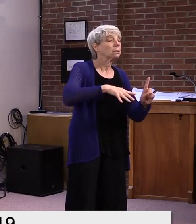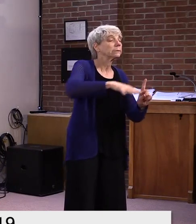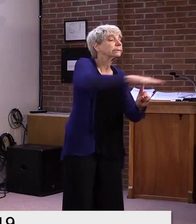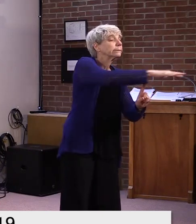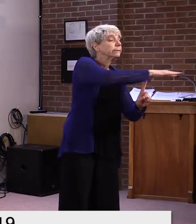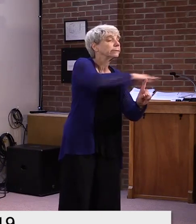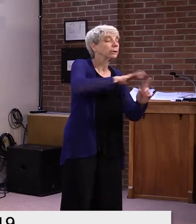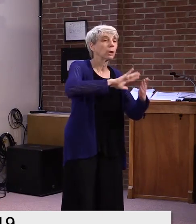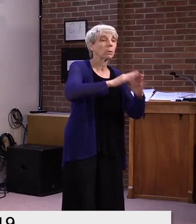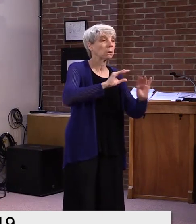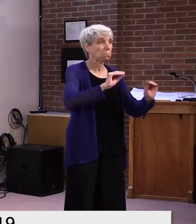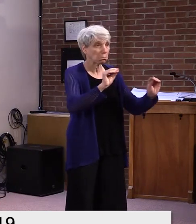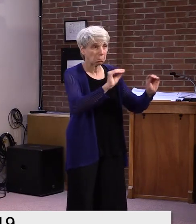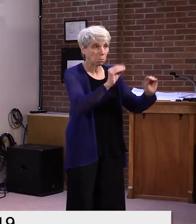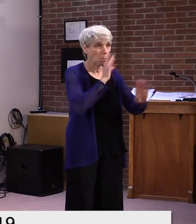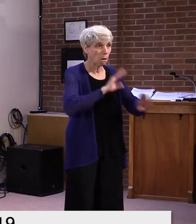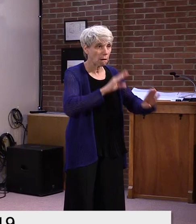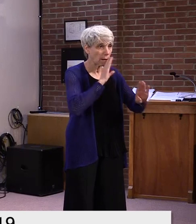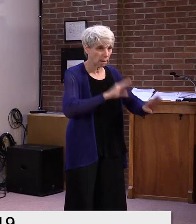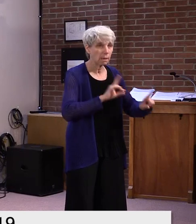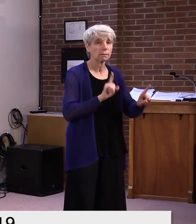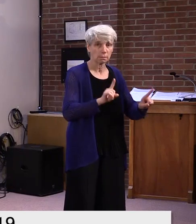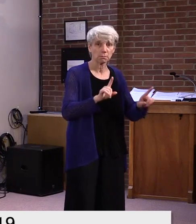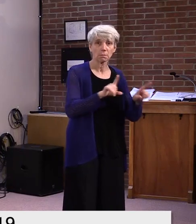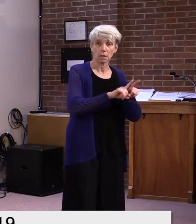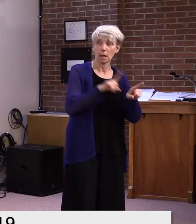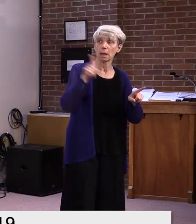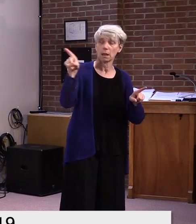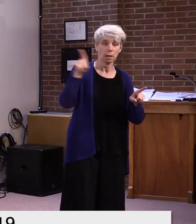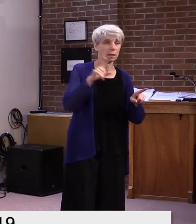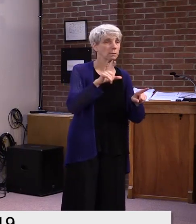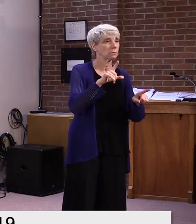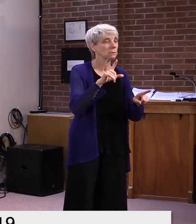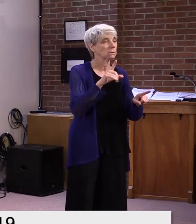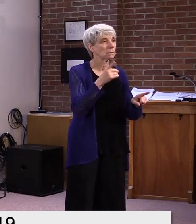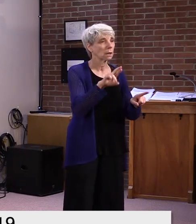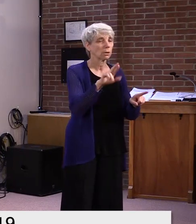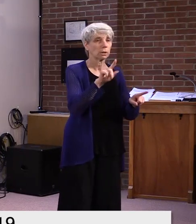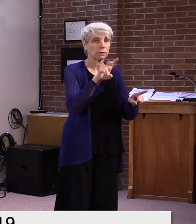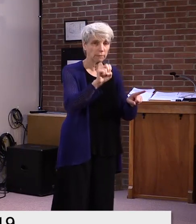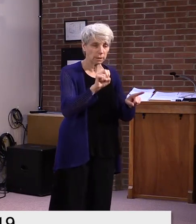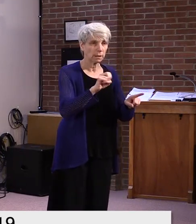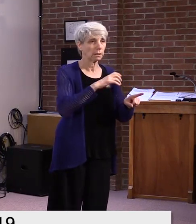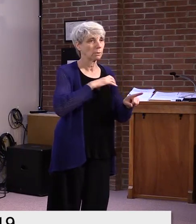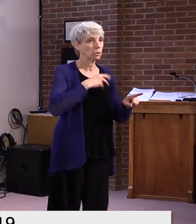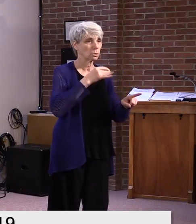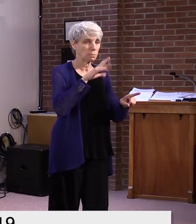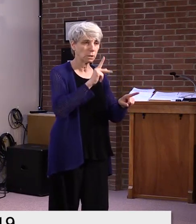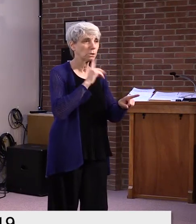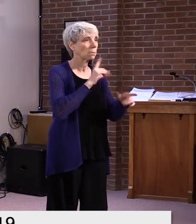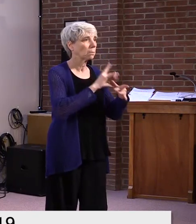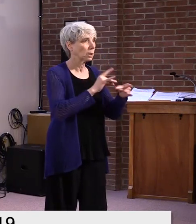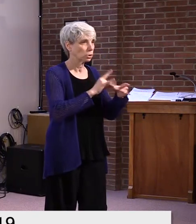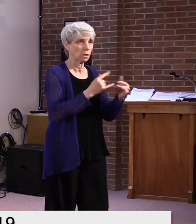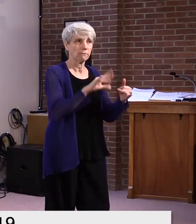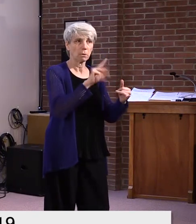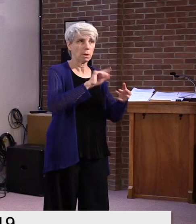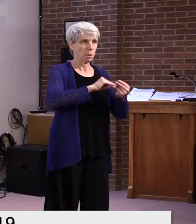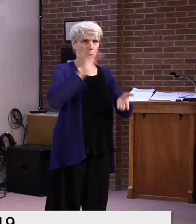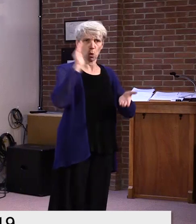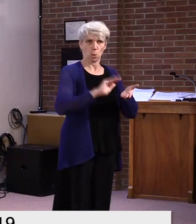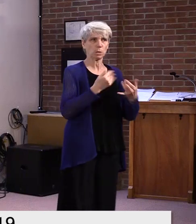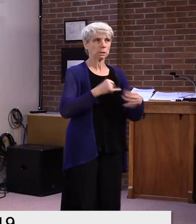Dr. Levine has just mentioned, and as Commissioner Pichek has also mentioned. This allows for